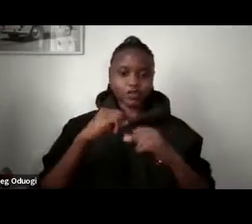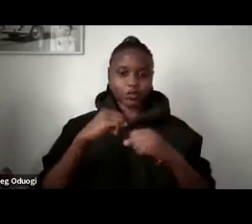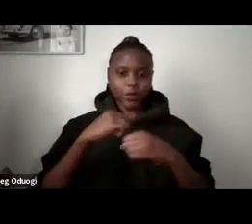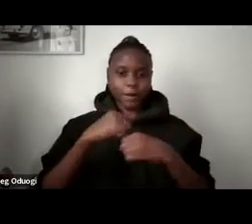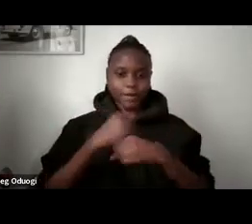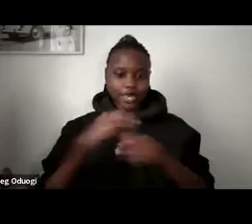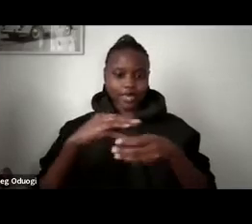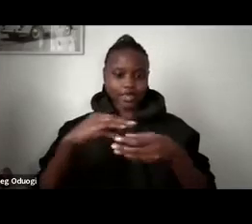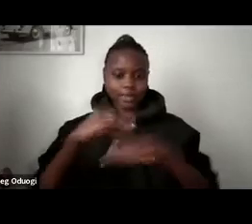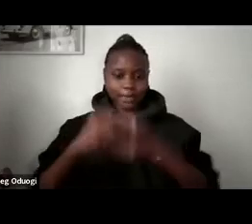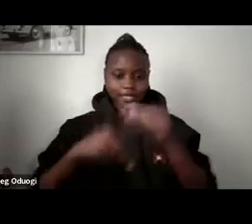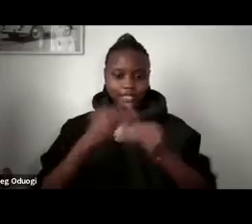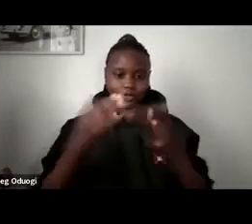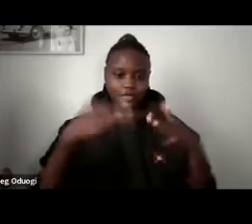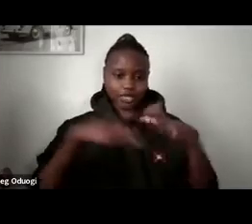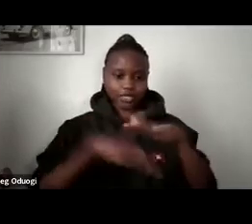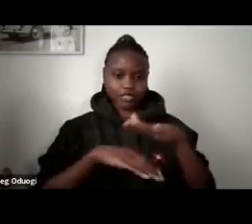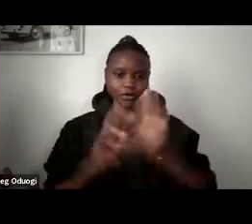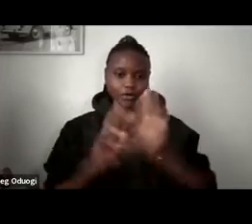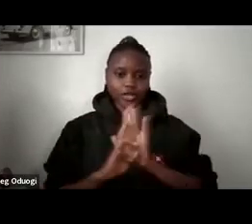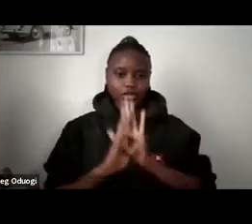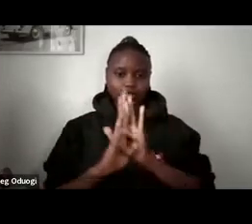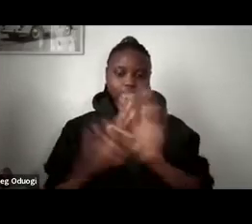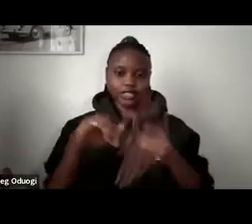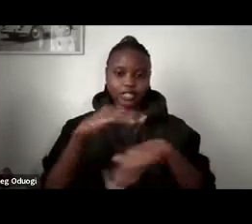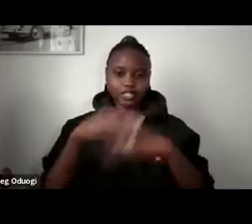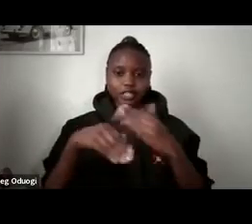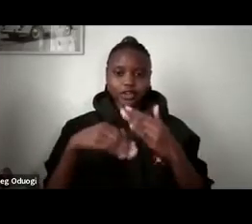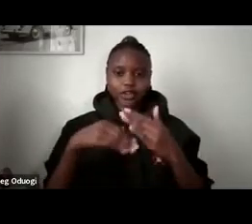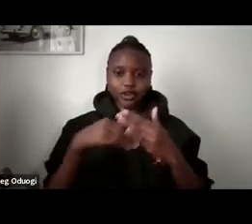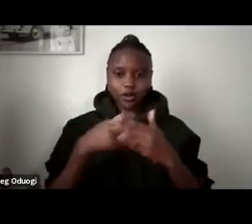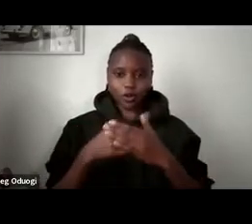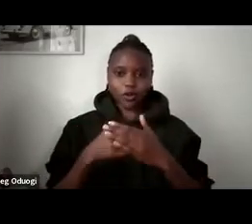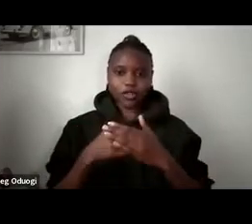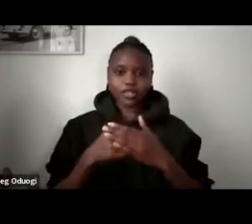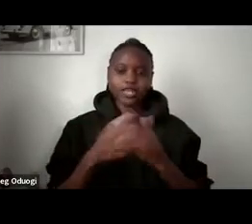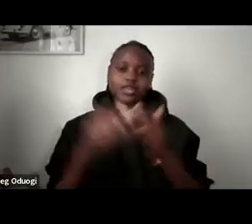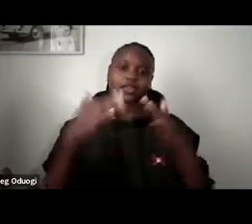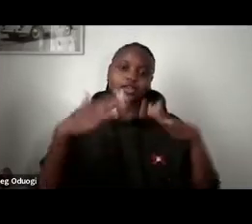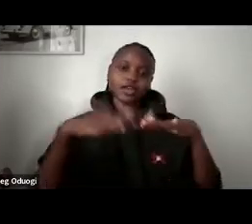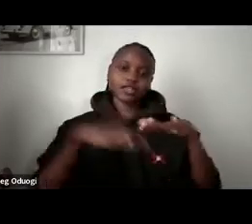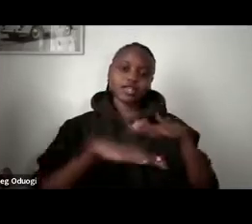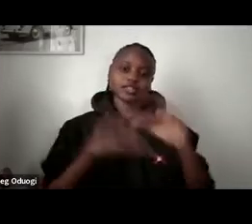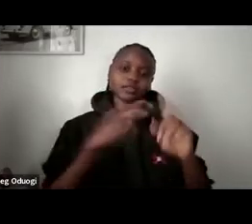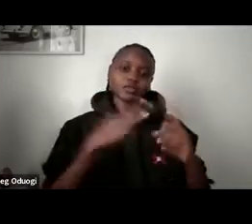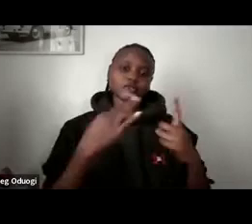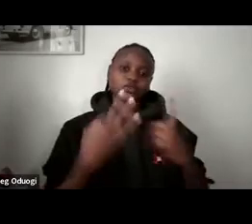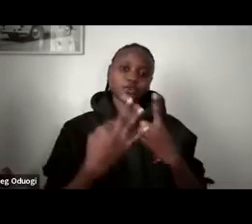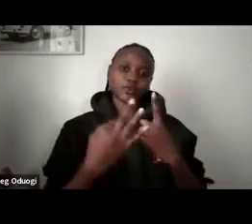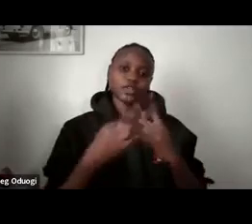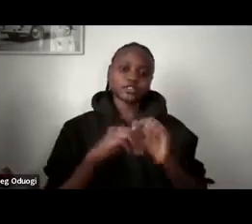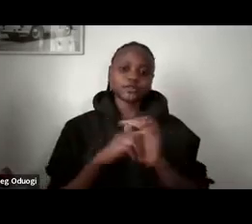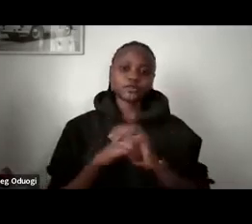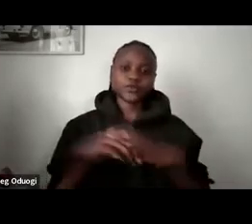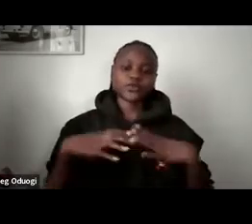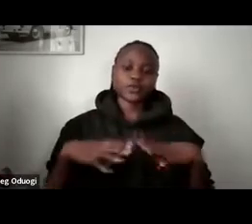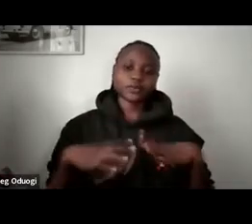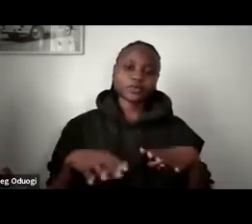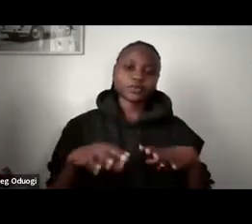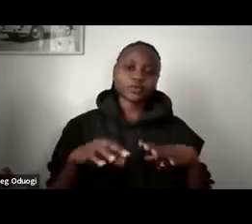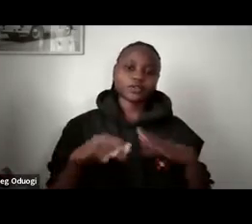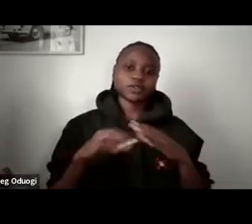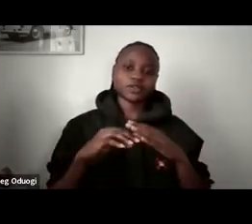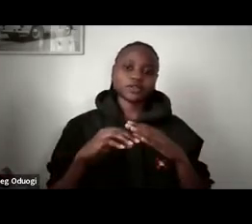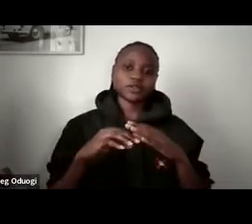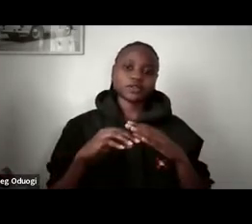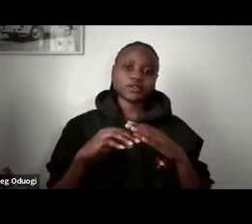and representing all the accessible formats for people in regards to age, their gender, and